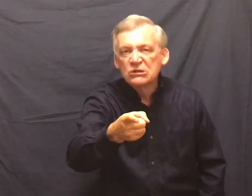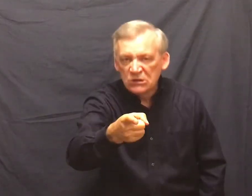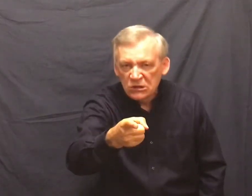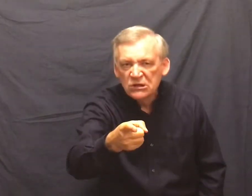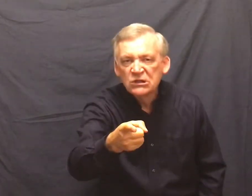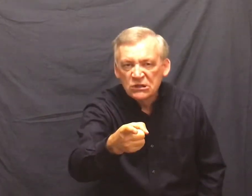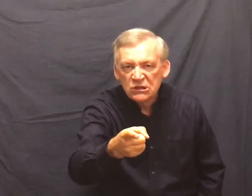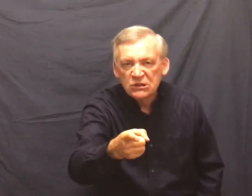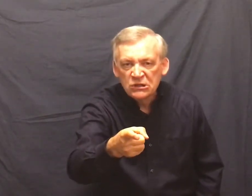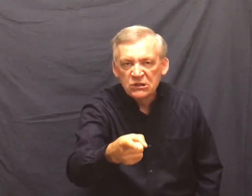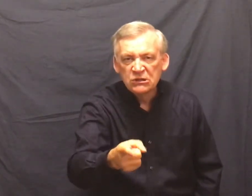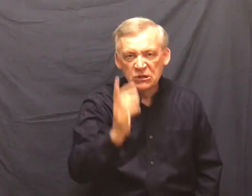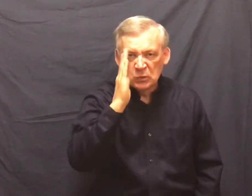He gonna leave you all alone.